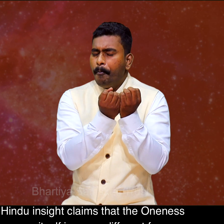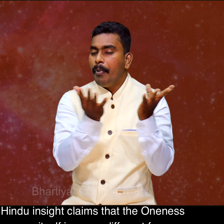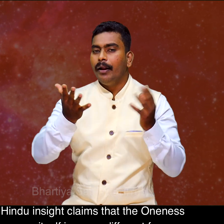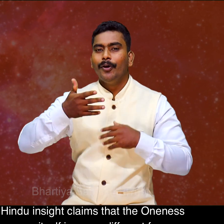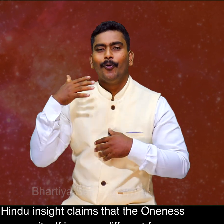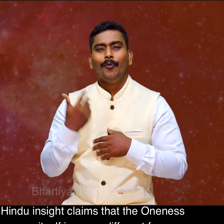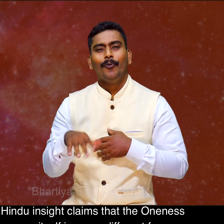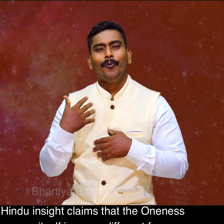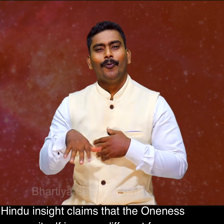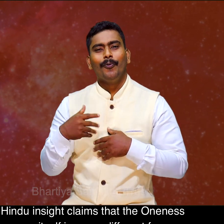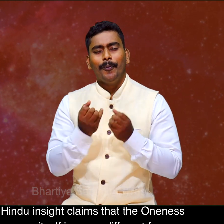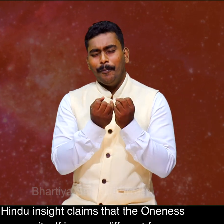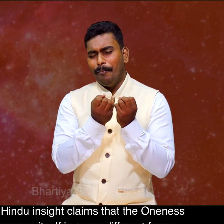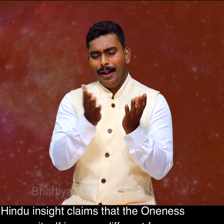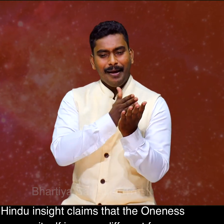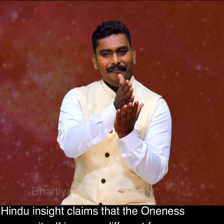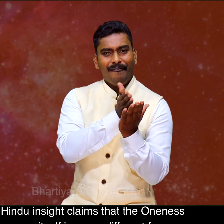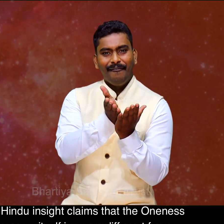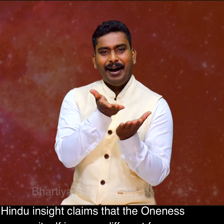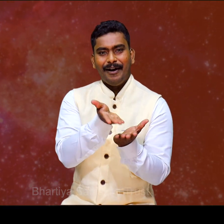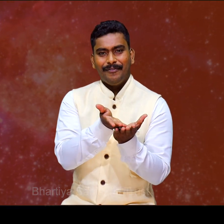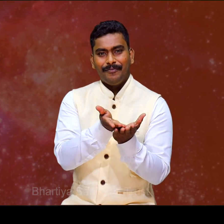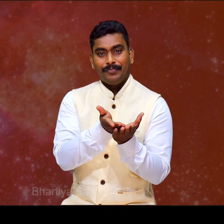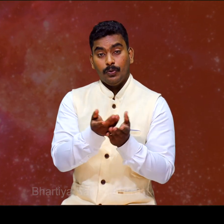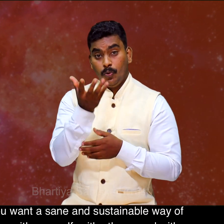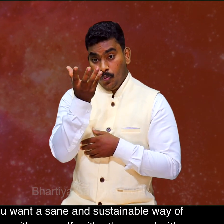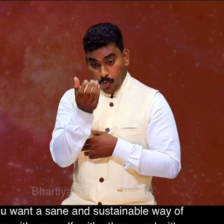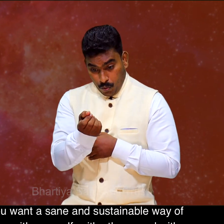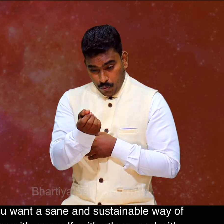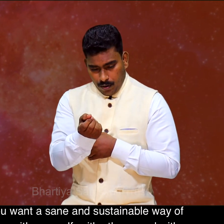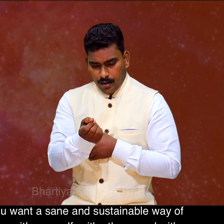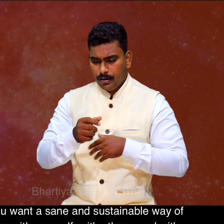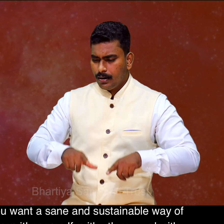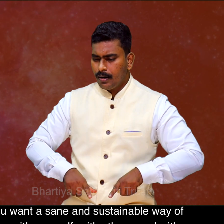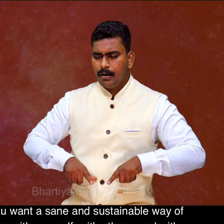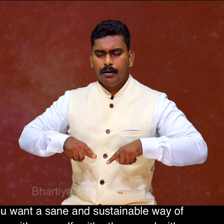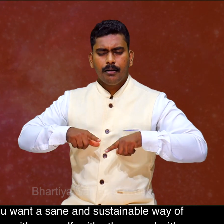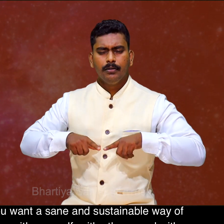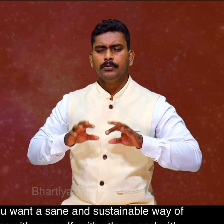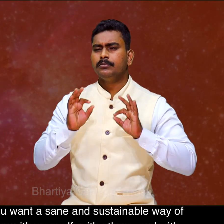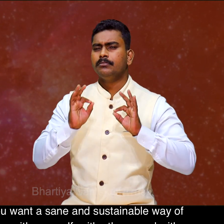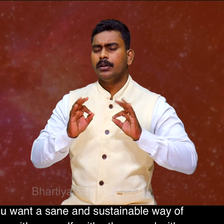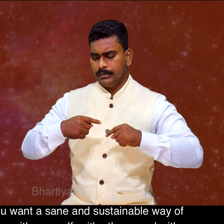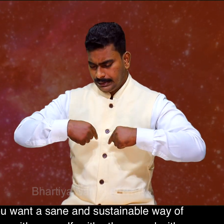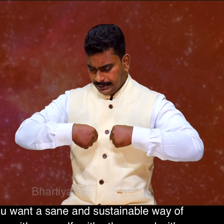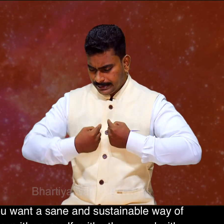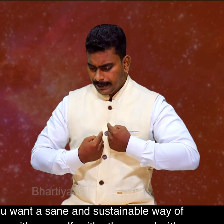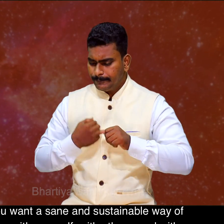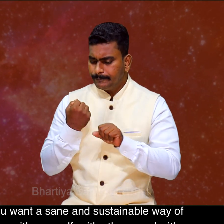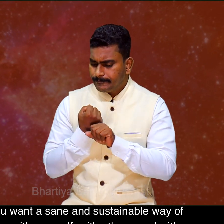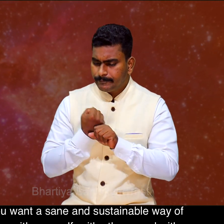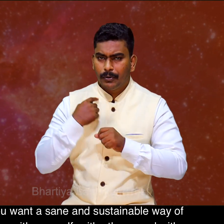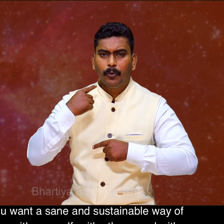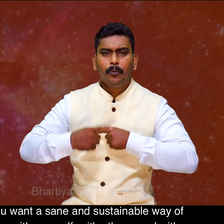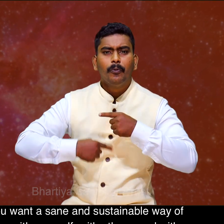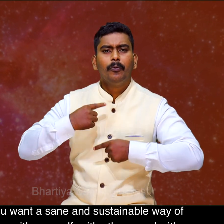itself in many different forms. If you want a sane and sustainable way